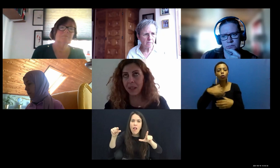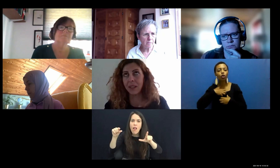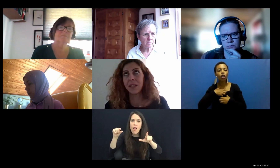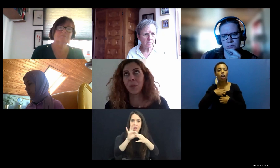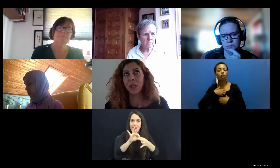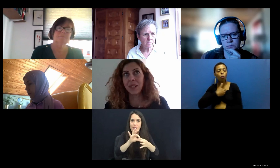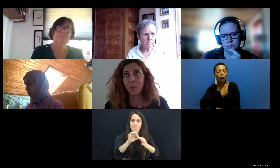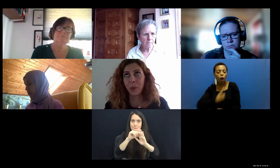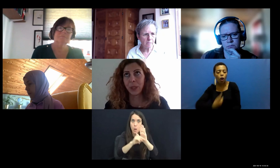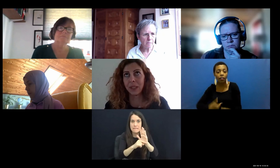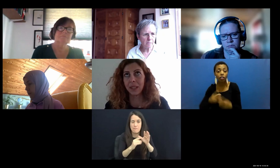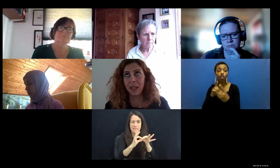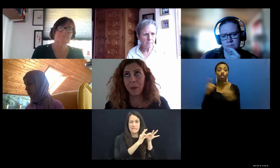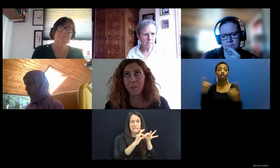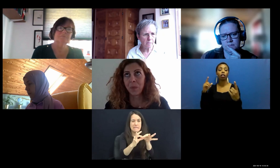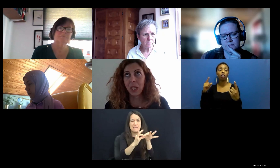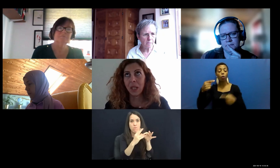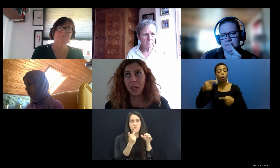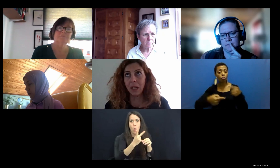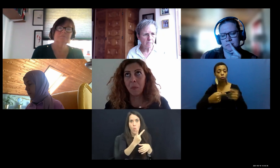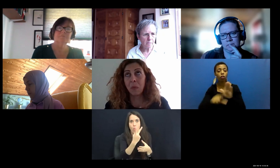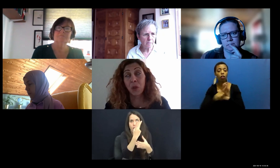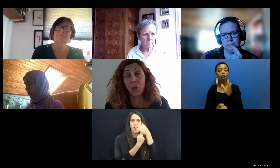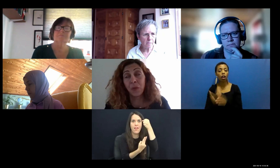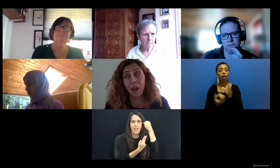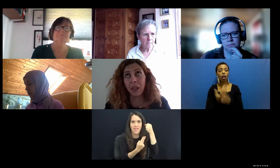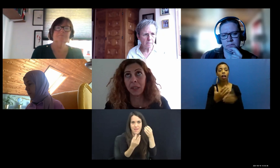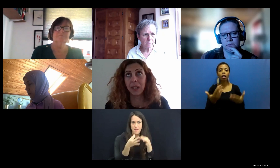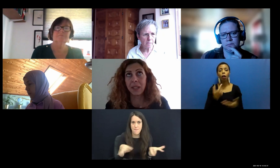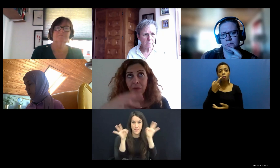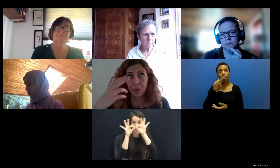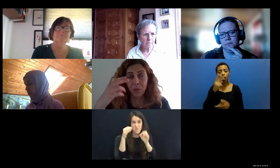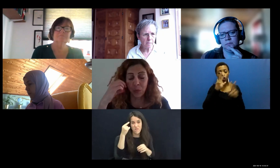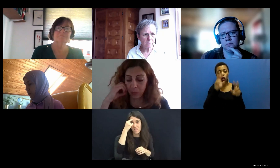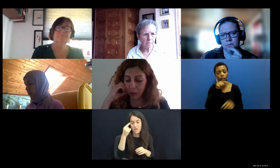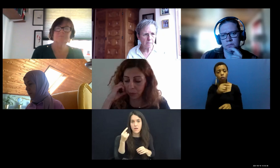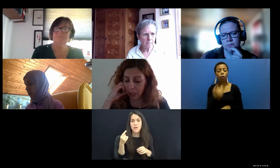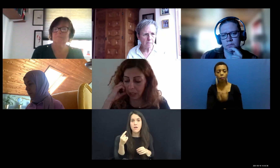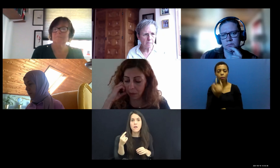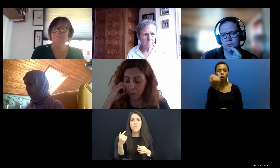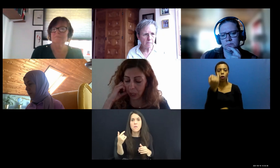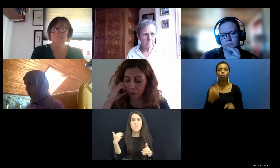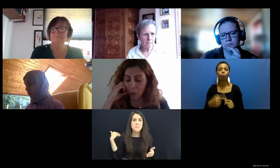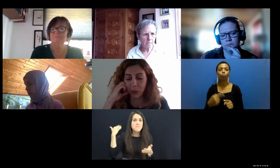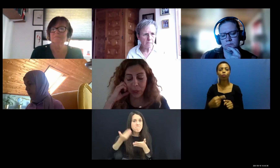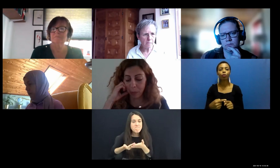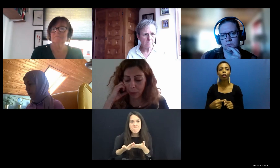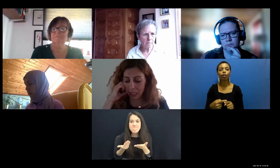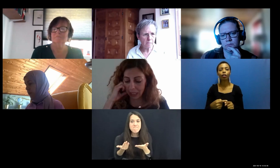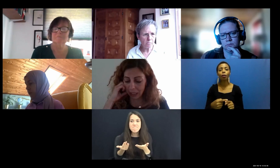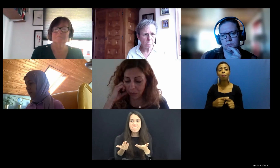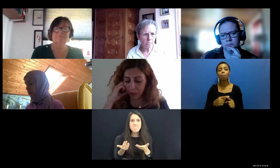and I think this is what is important. So far, at least from kind of